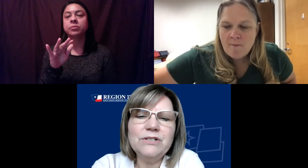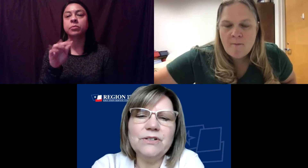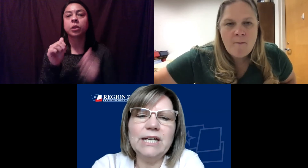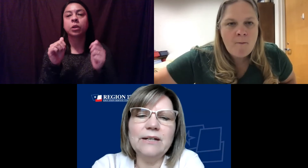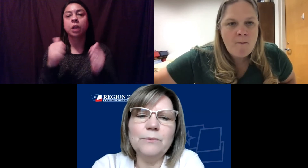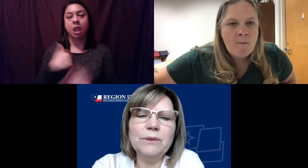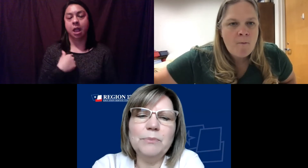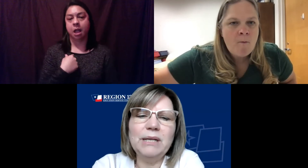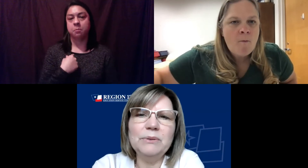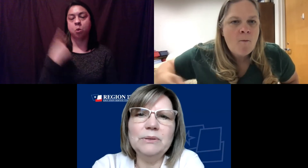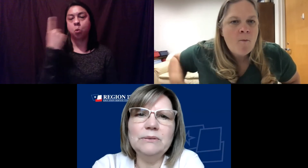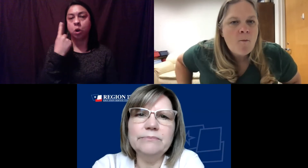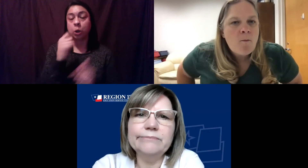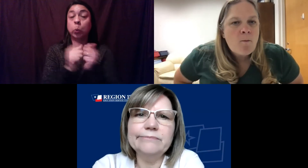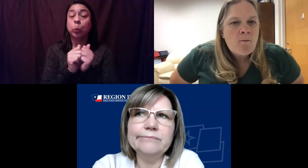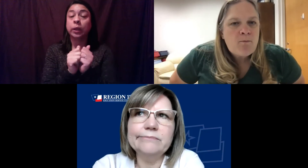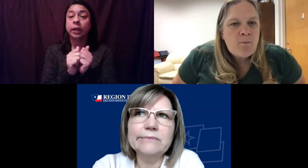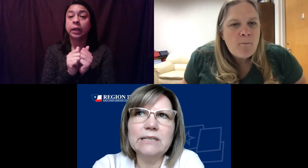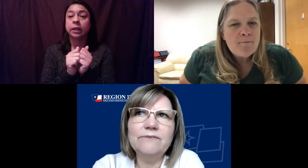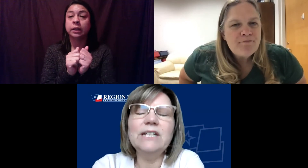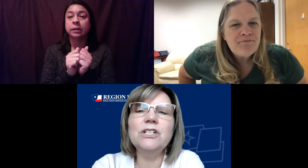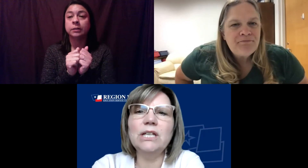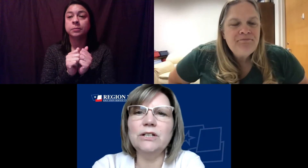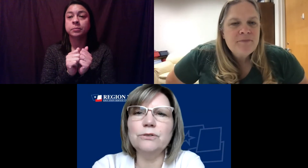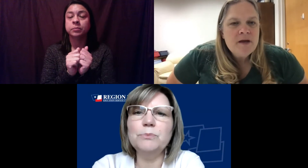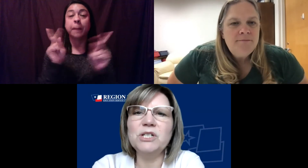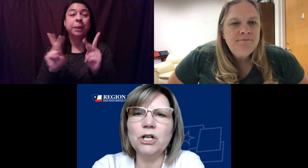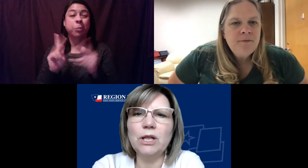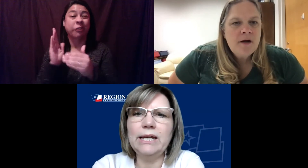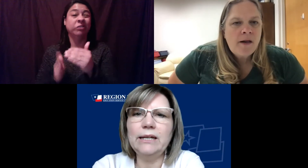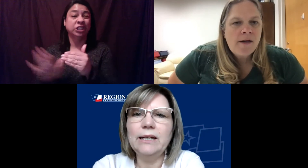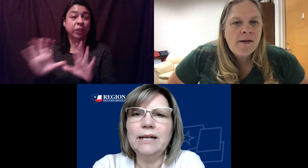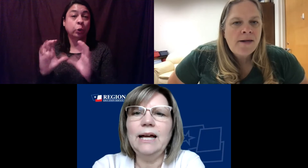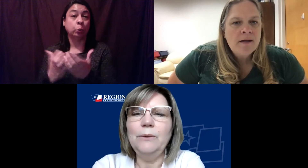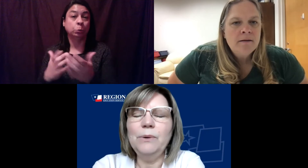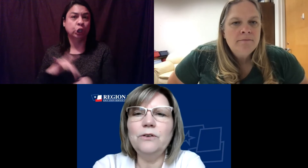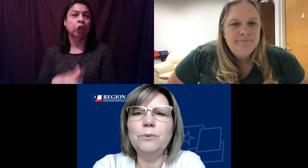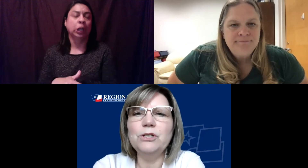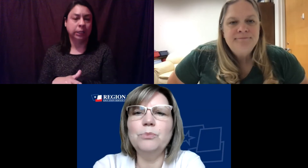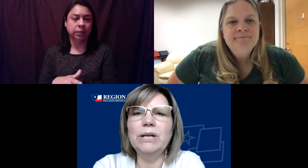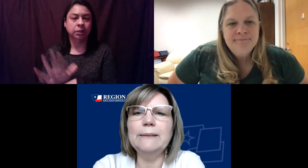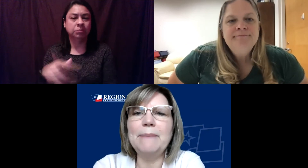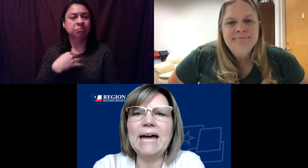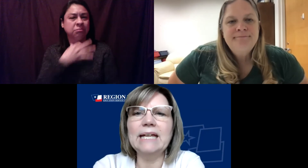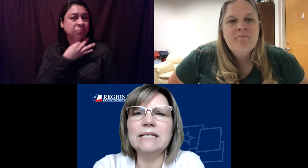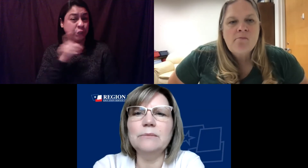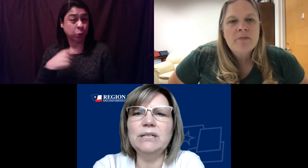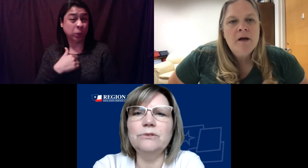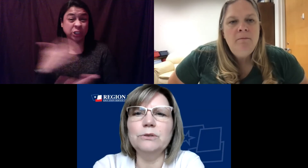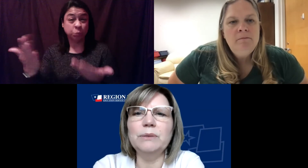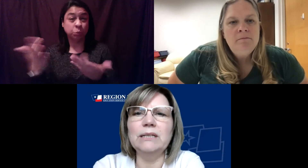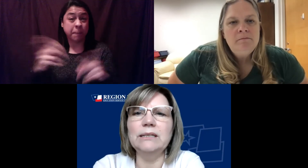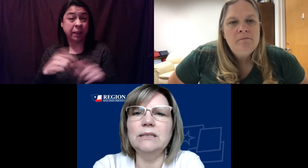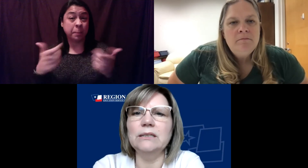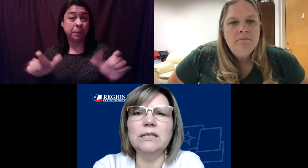I'm wondering, with people finishing in their groups early, I wonder if we should bring them back into the